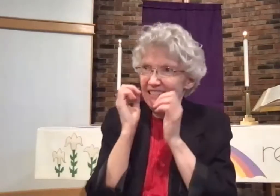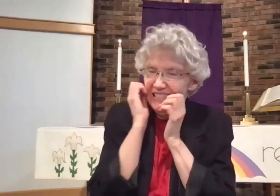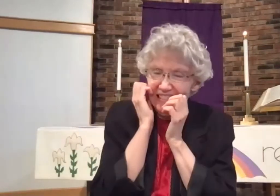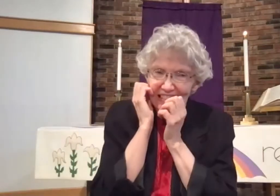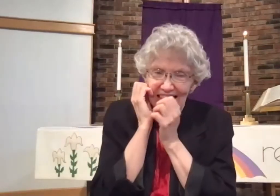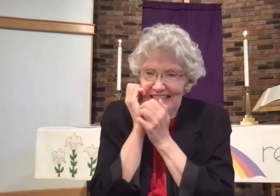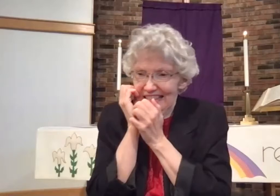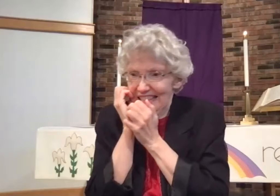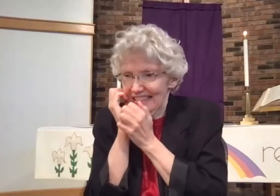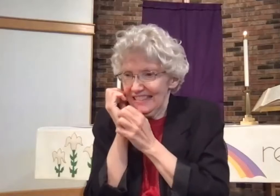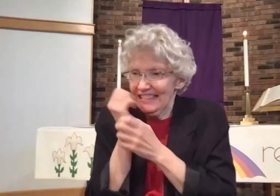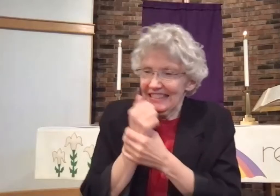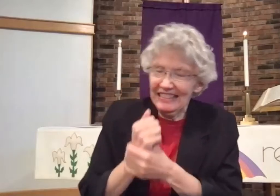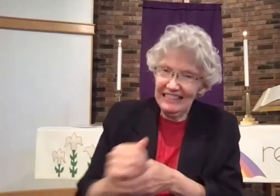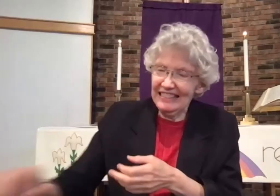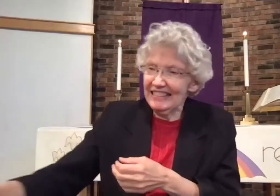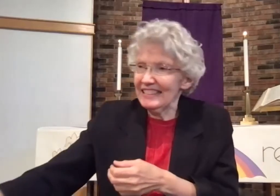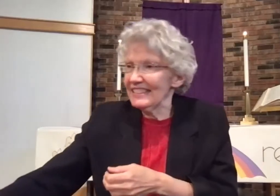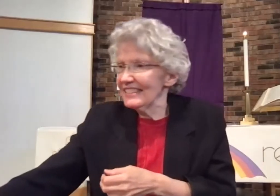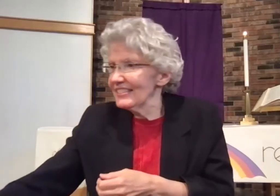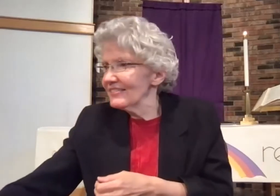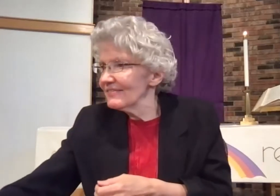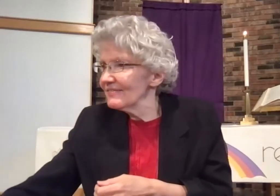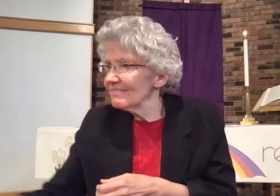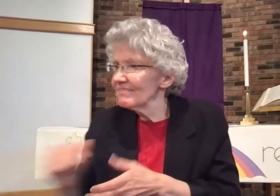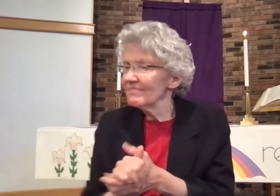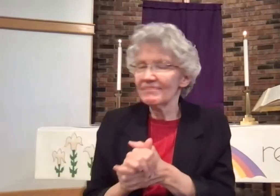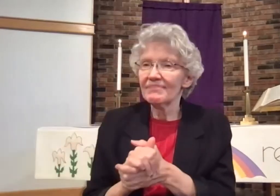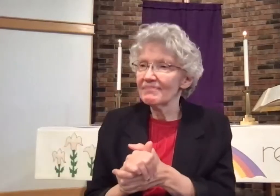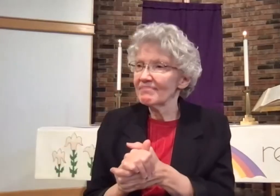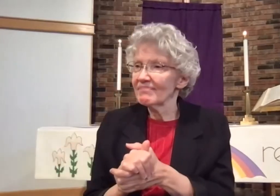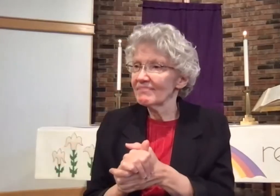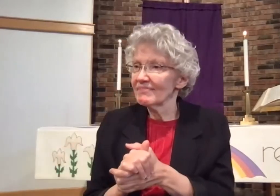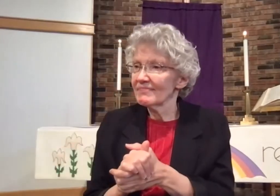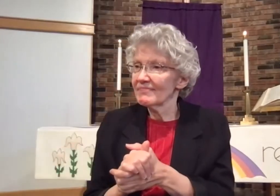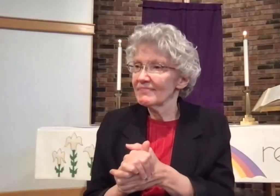shades, lock the door, not be a part of any of that.